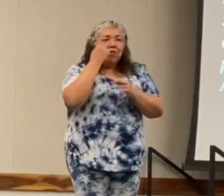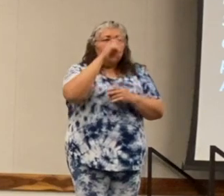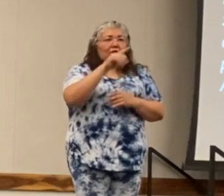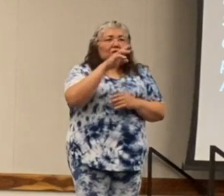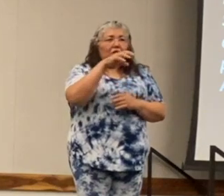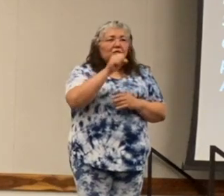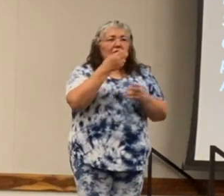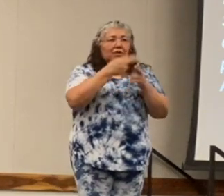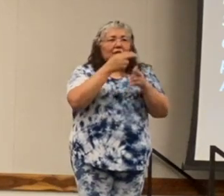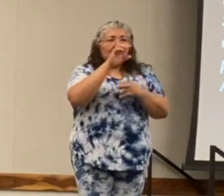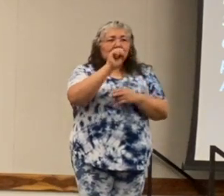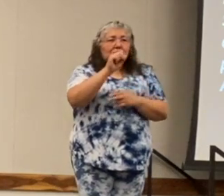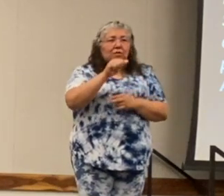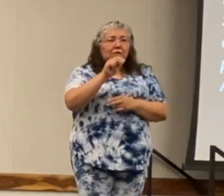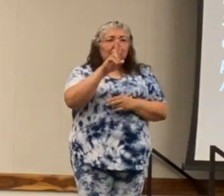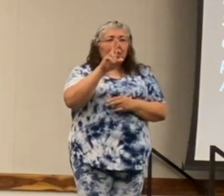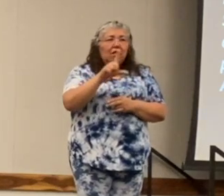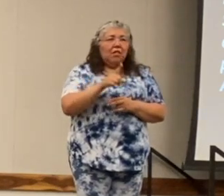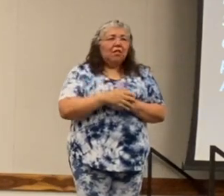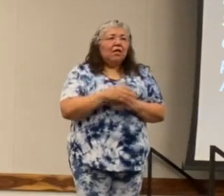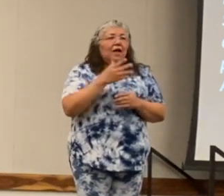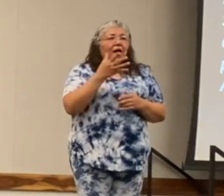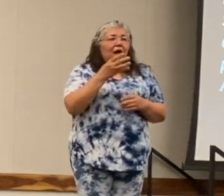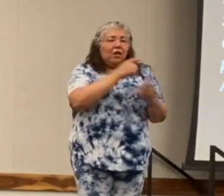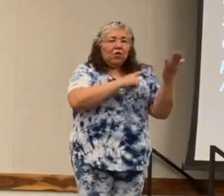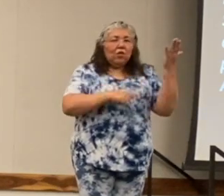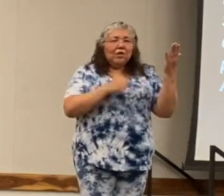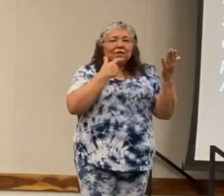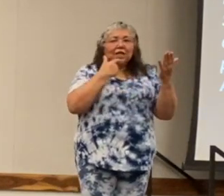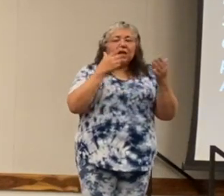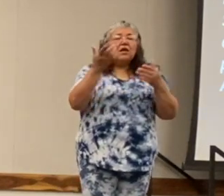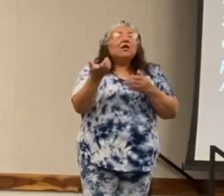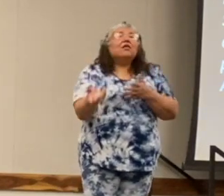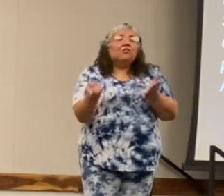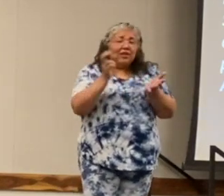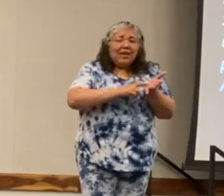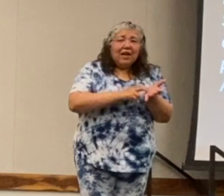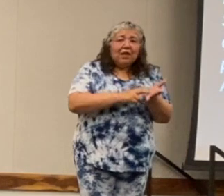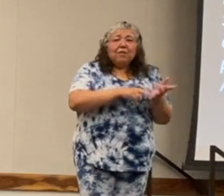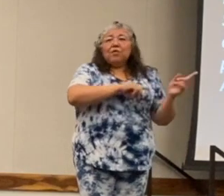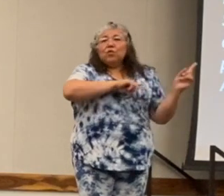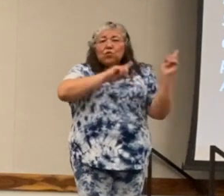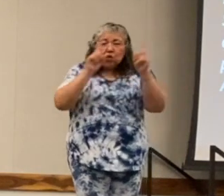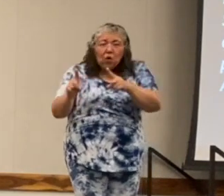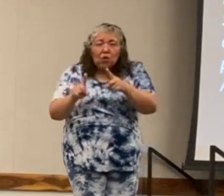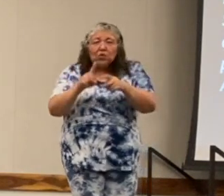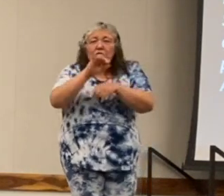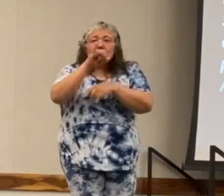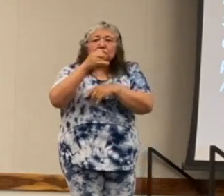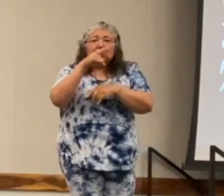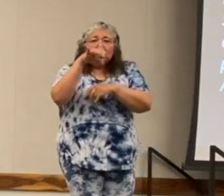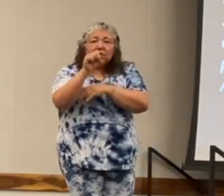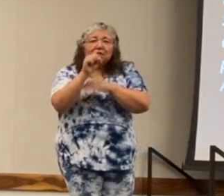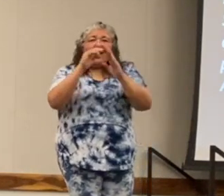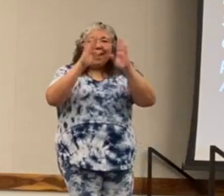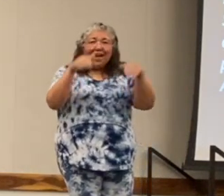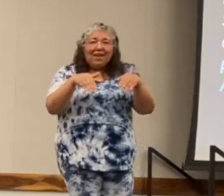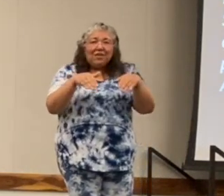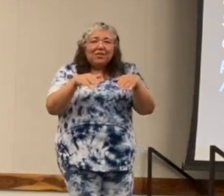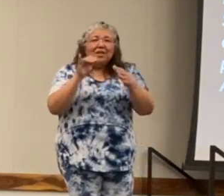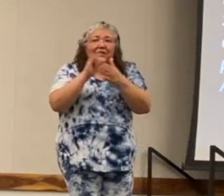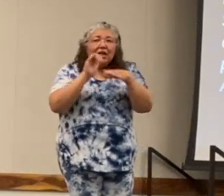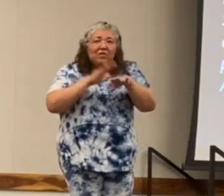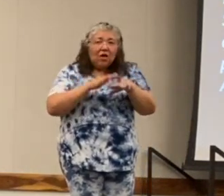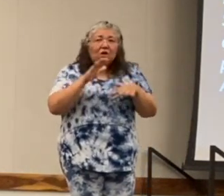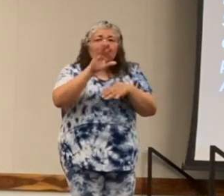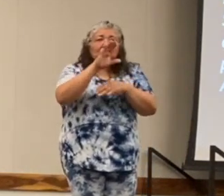there. The Lord told Ananias, I want you to get up, and I want you to go to Judas's house that is on